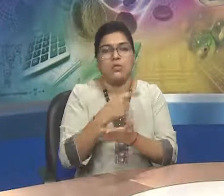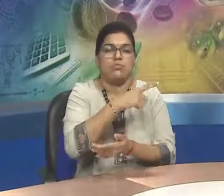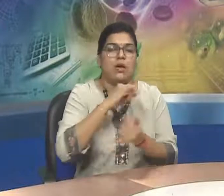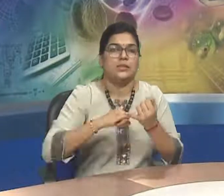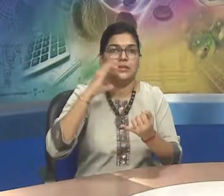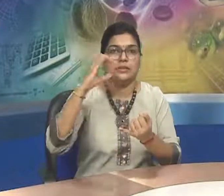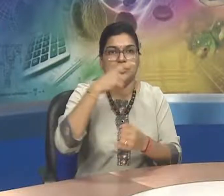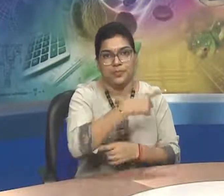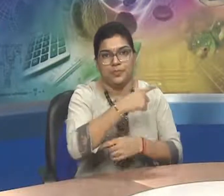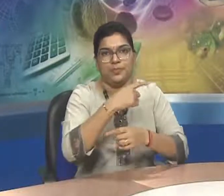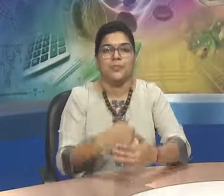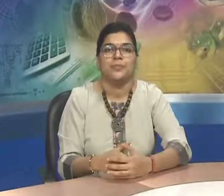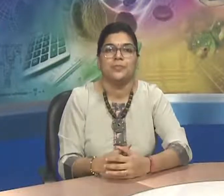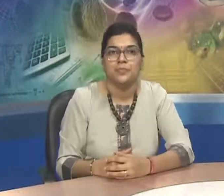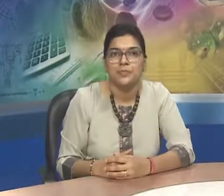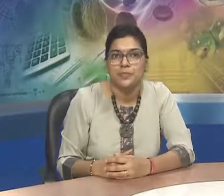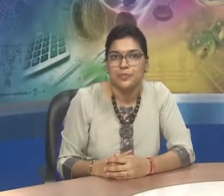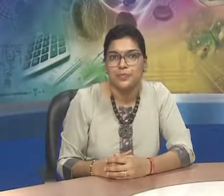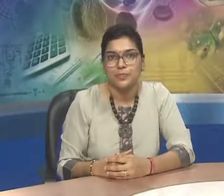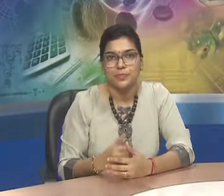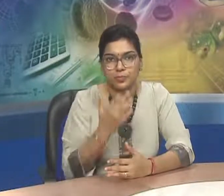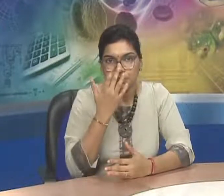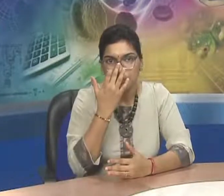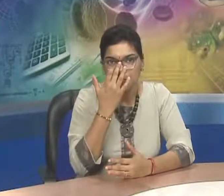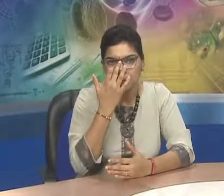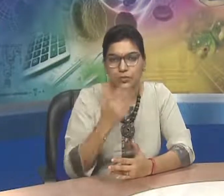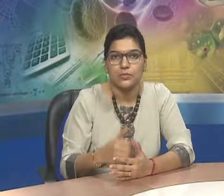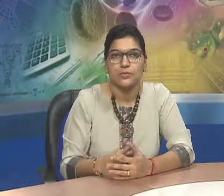does not come under the jurisdiction of that person.